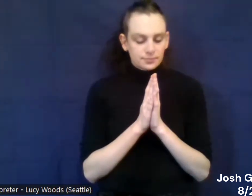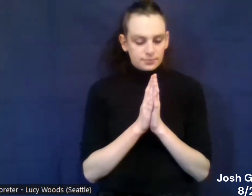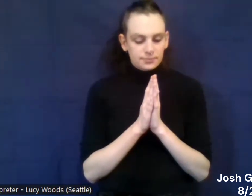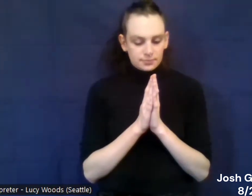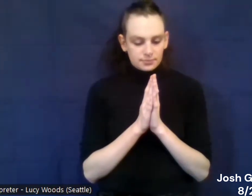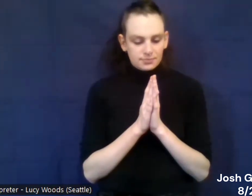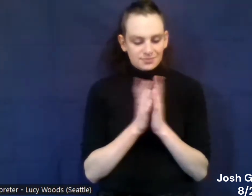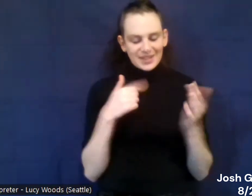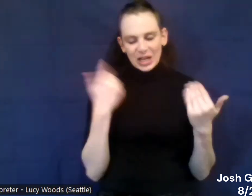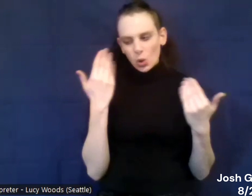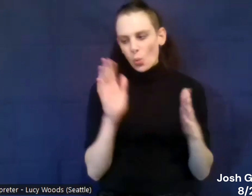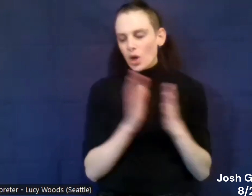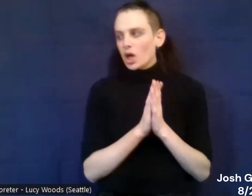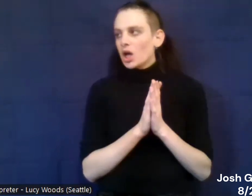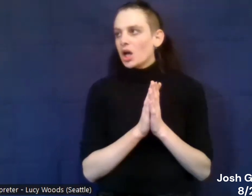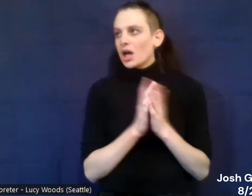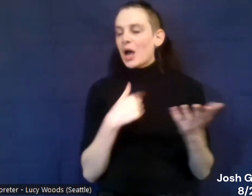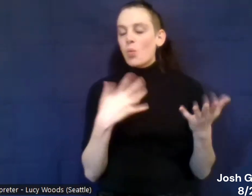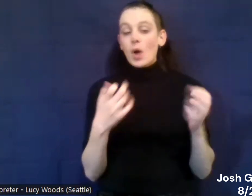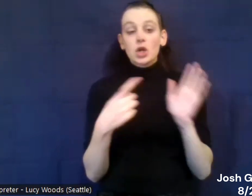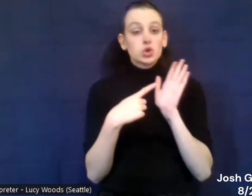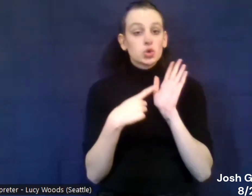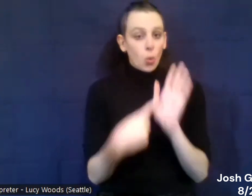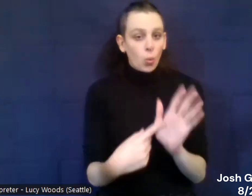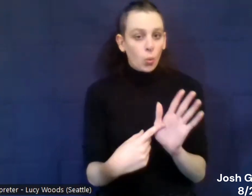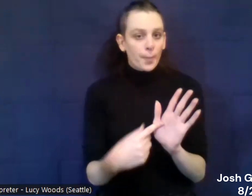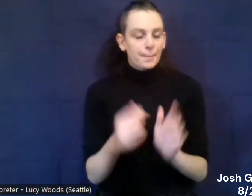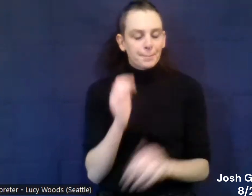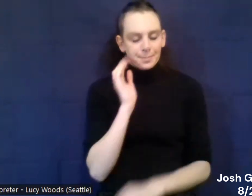I don't know, maybe try and portray is that